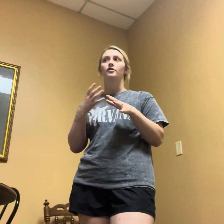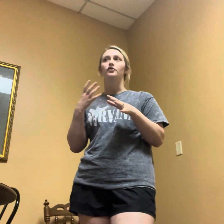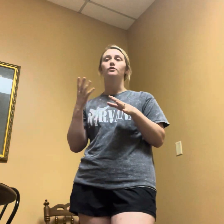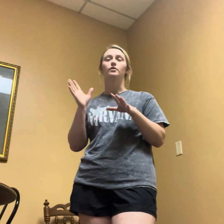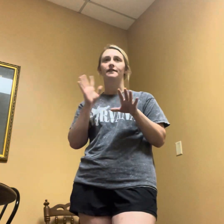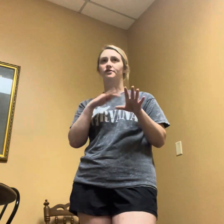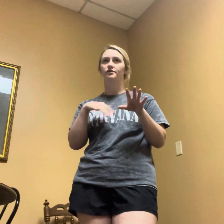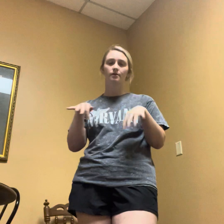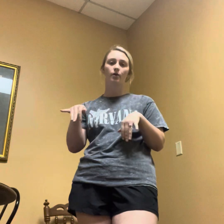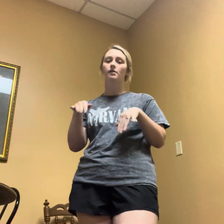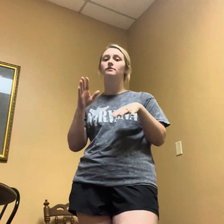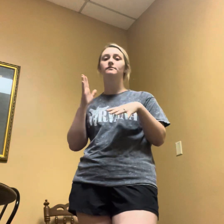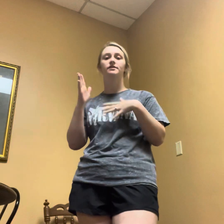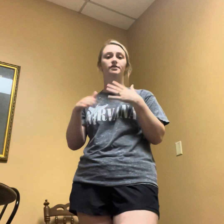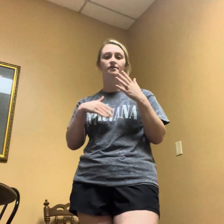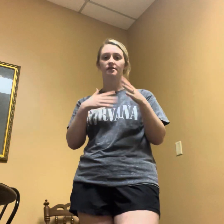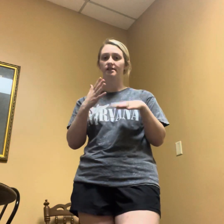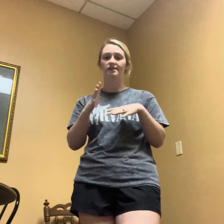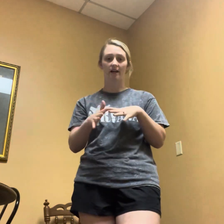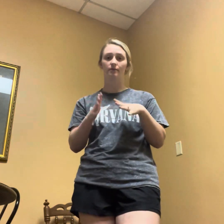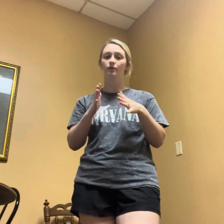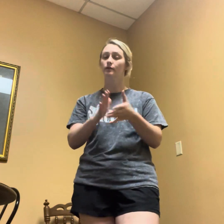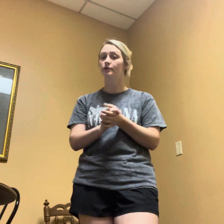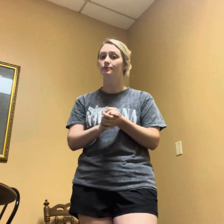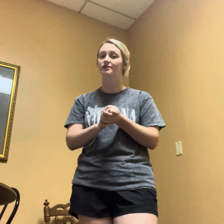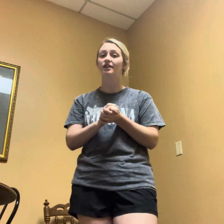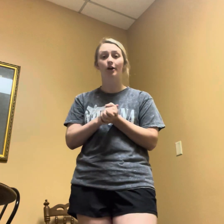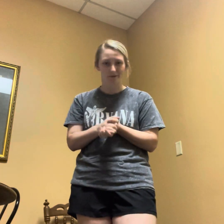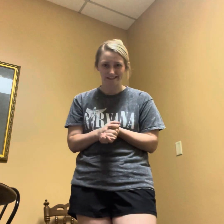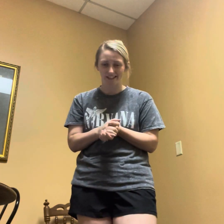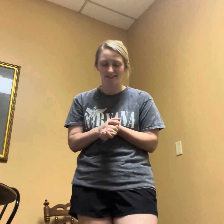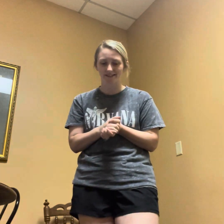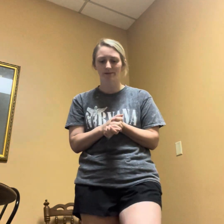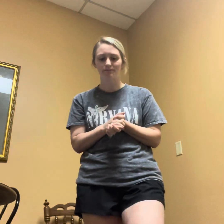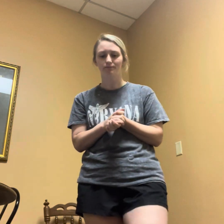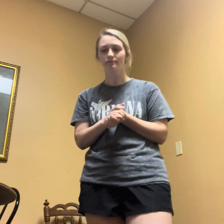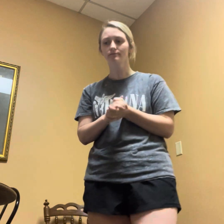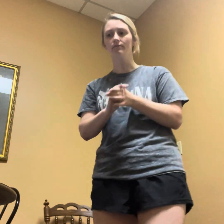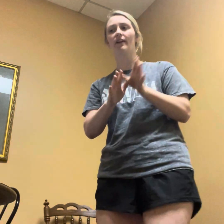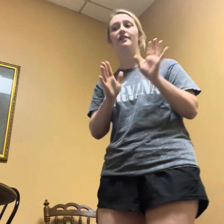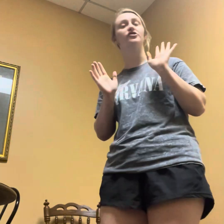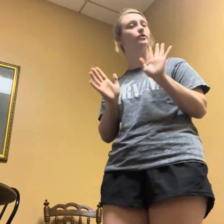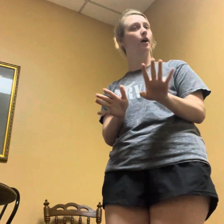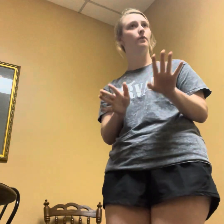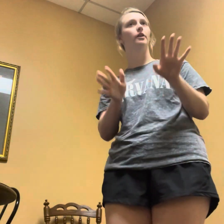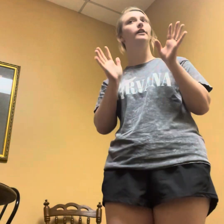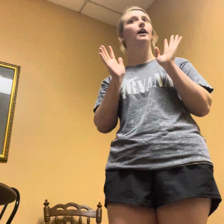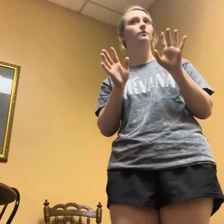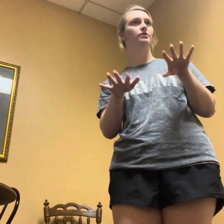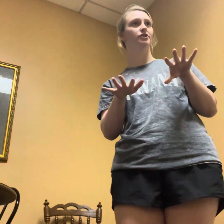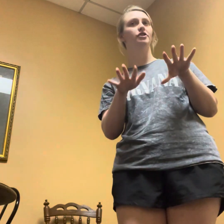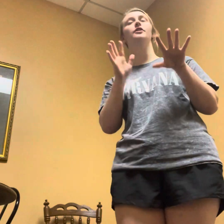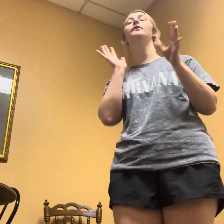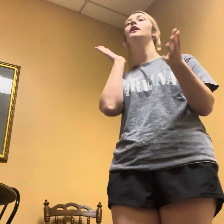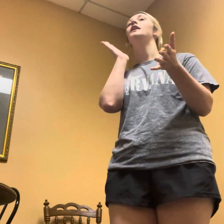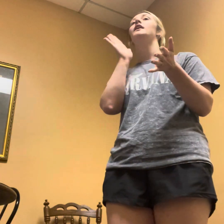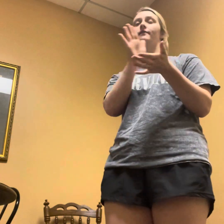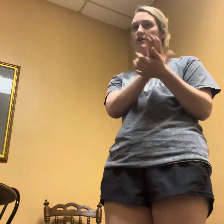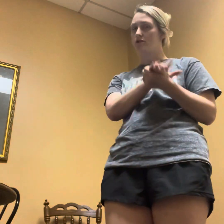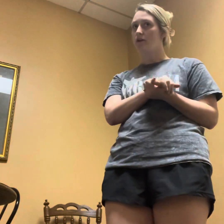you will answer some problems to escape the room to go to recess. And do not worry, I will assure you, if we do not